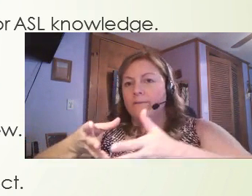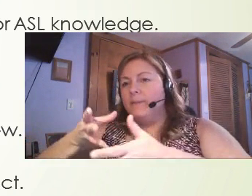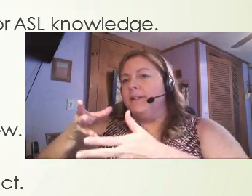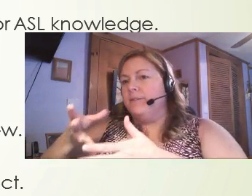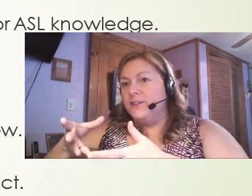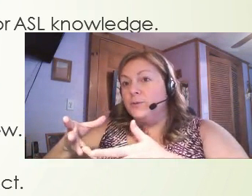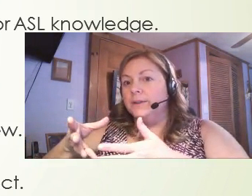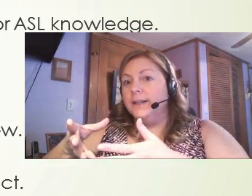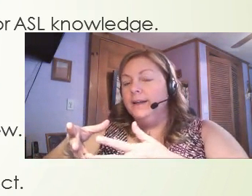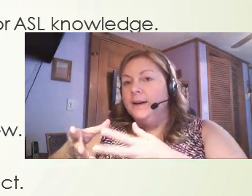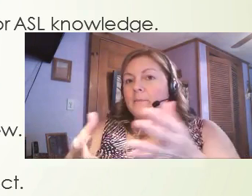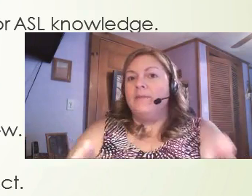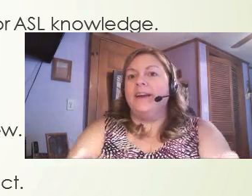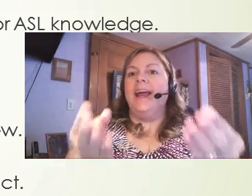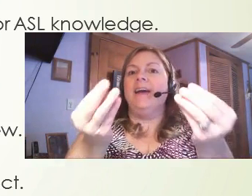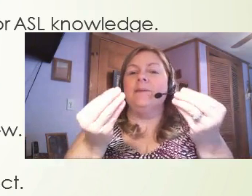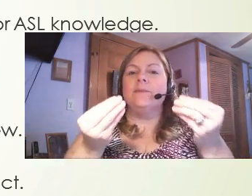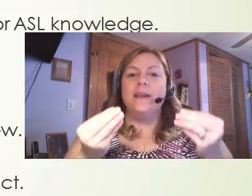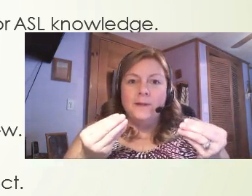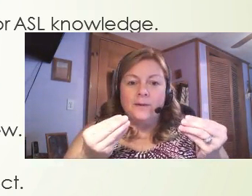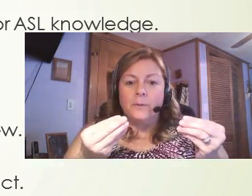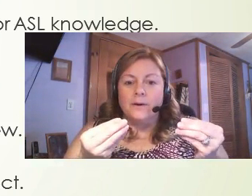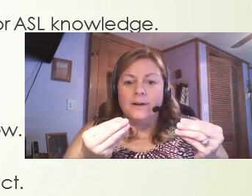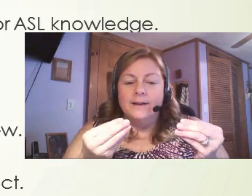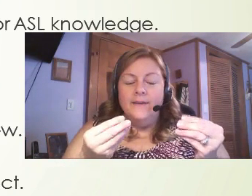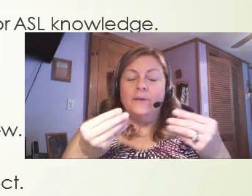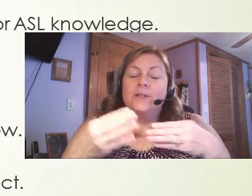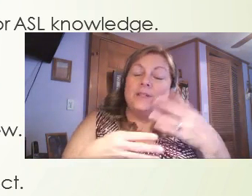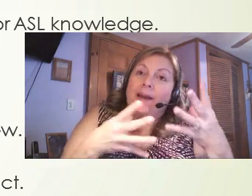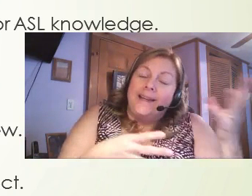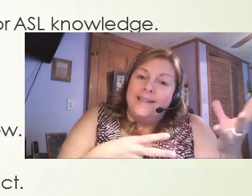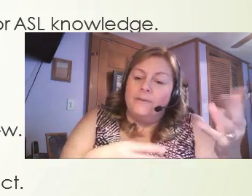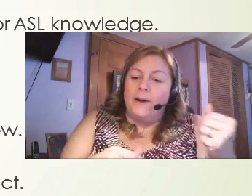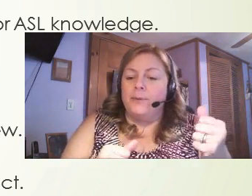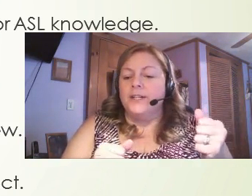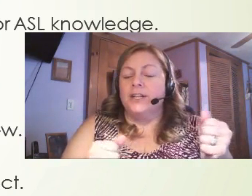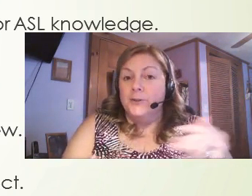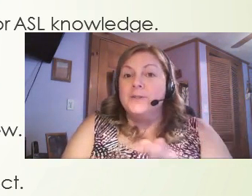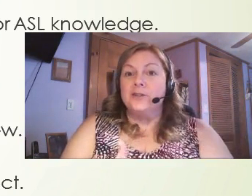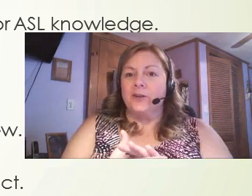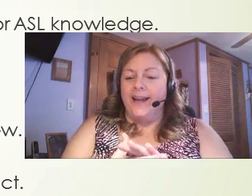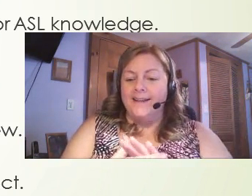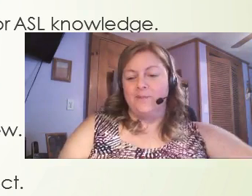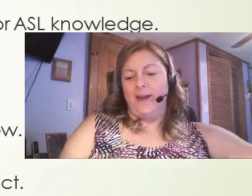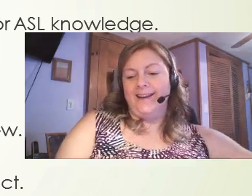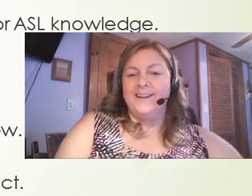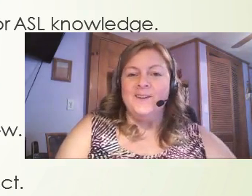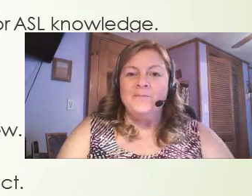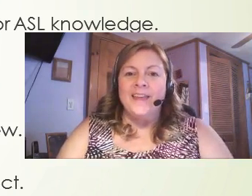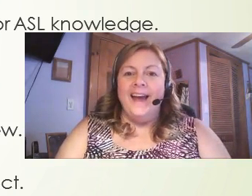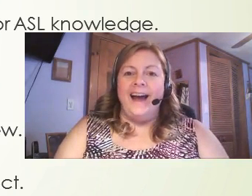one of them individually, but if I can have them send me their work, which is my idea for my project using